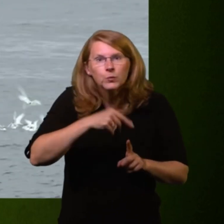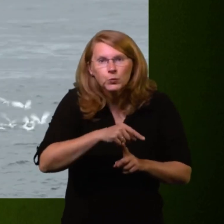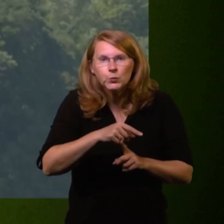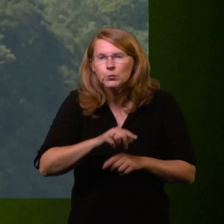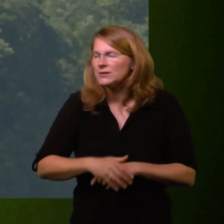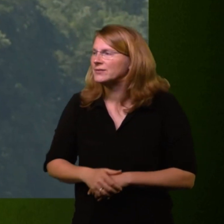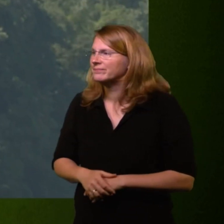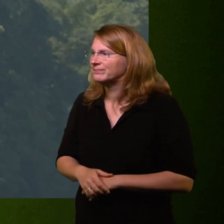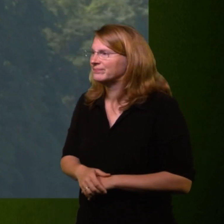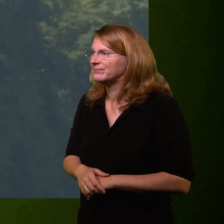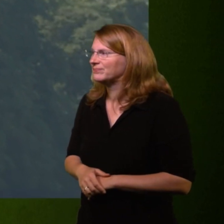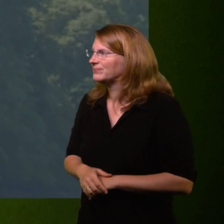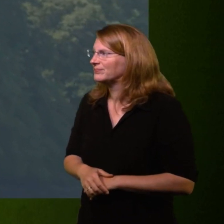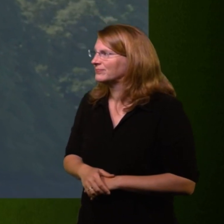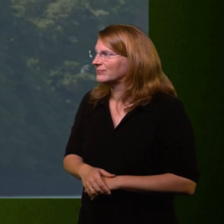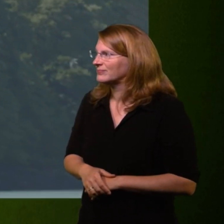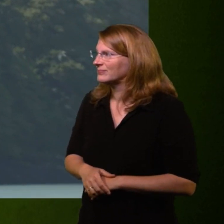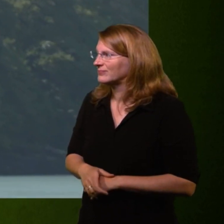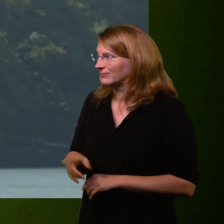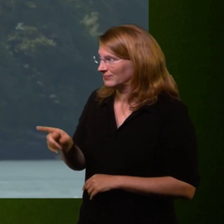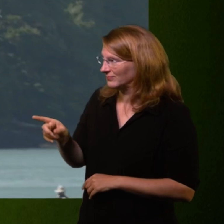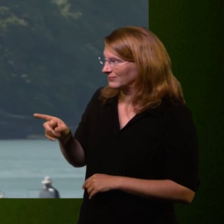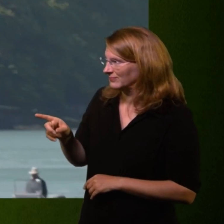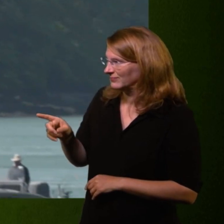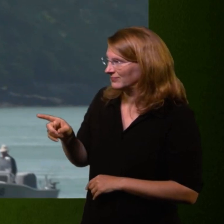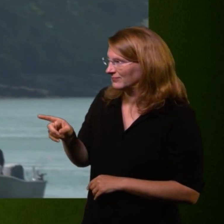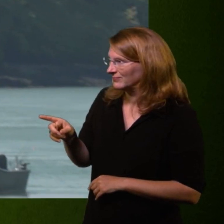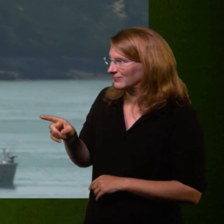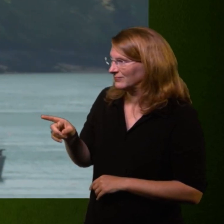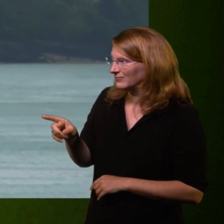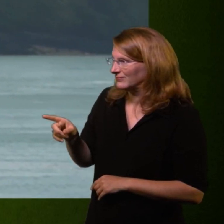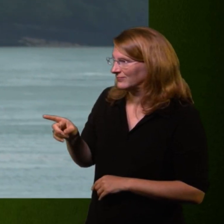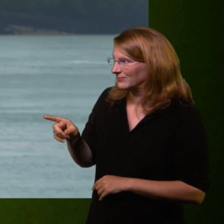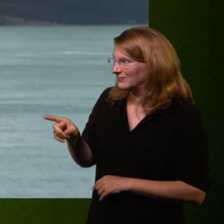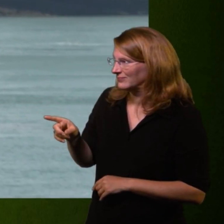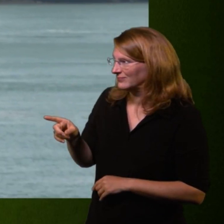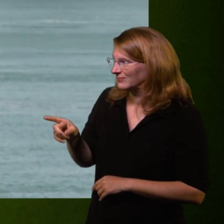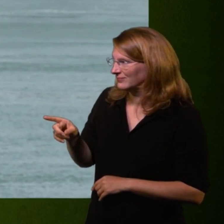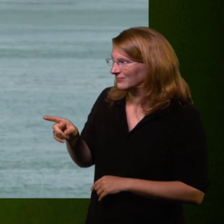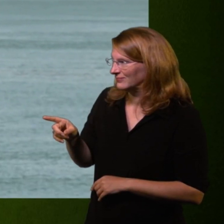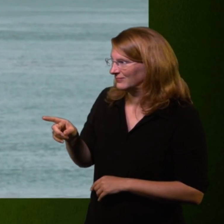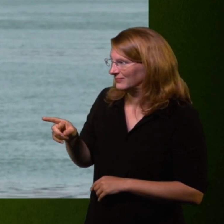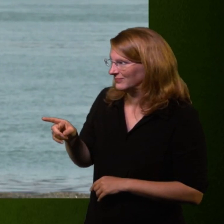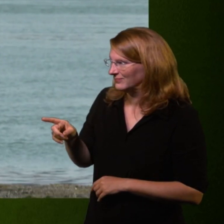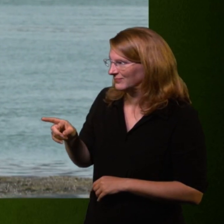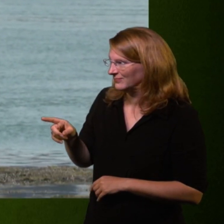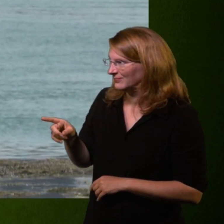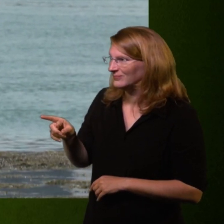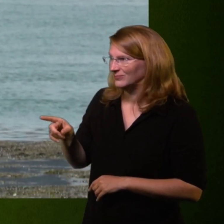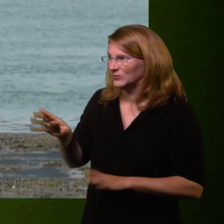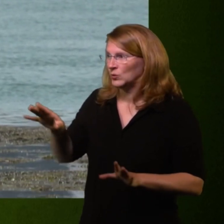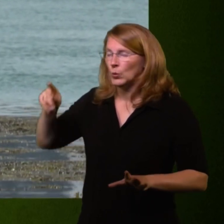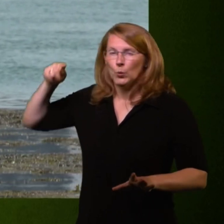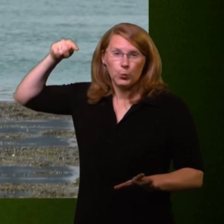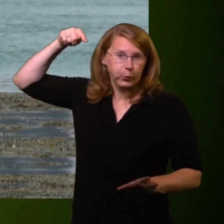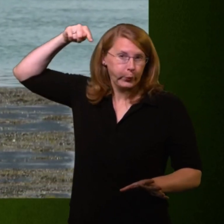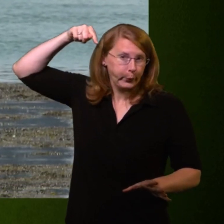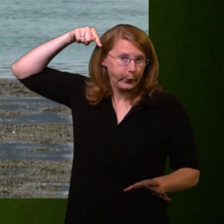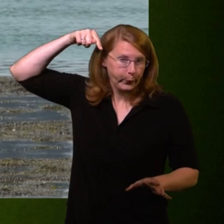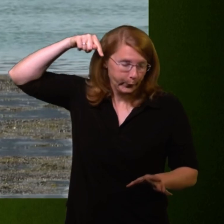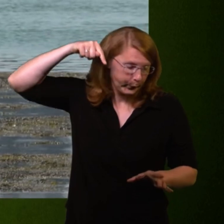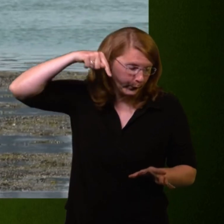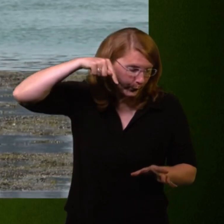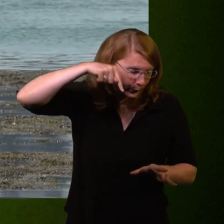the sandwich terns, they're other species, but they all use the same hunting strategy. They'll have this very flighty, delicate movement